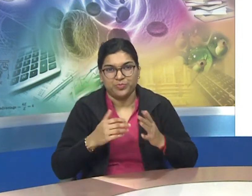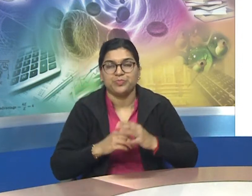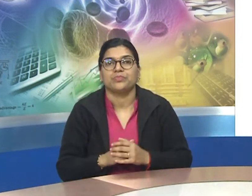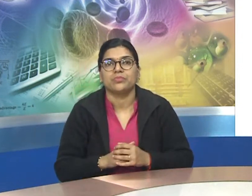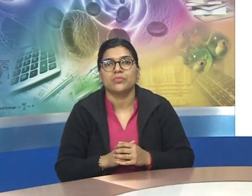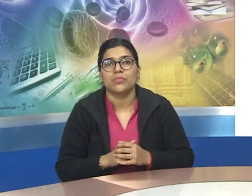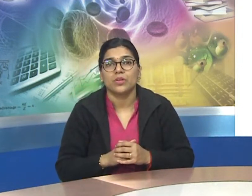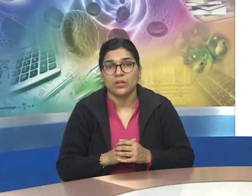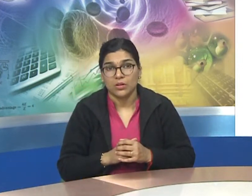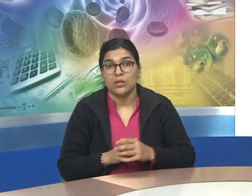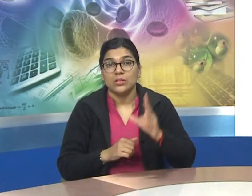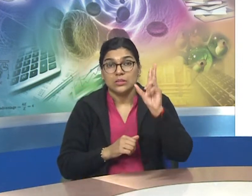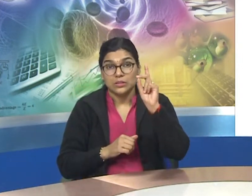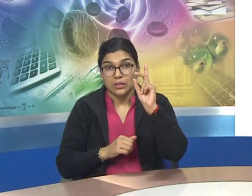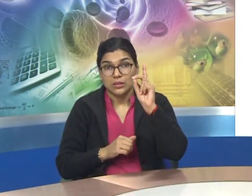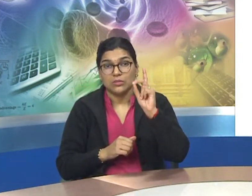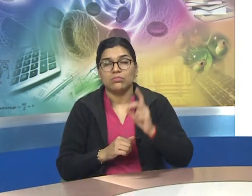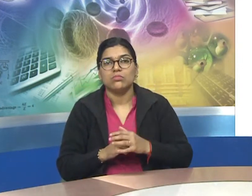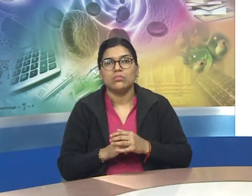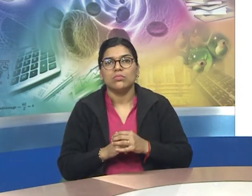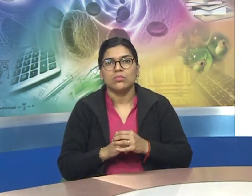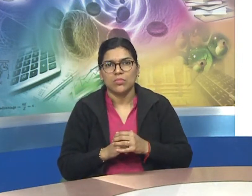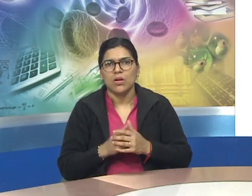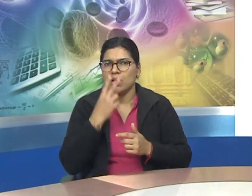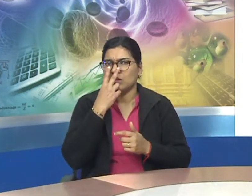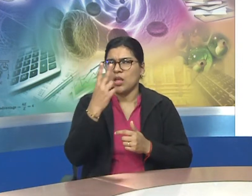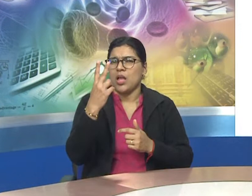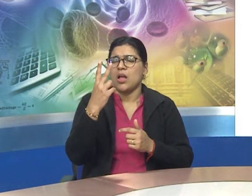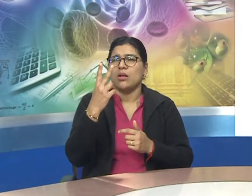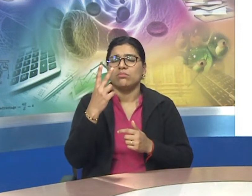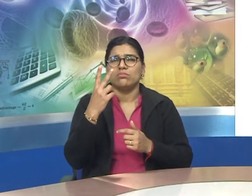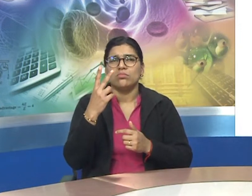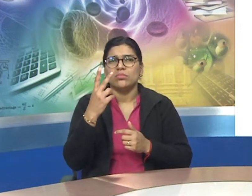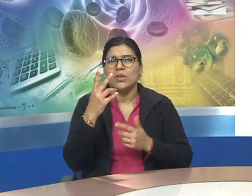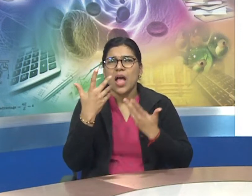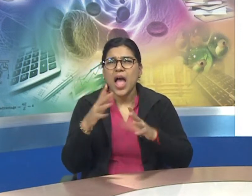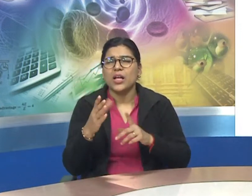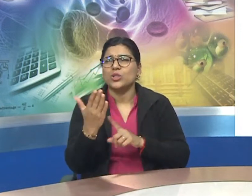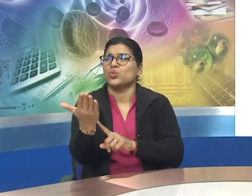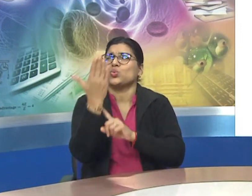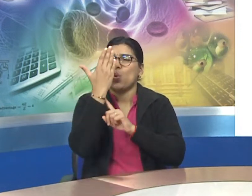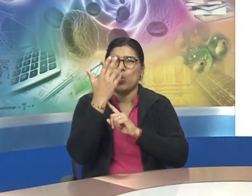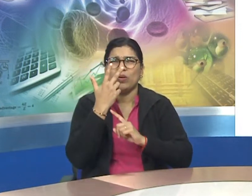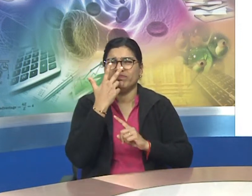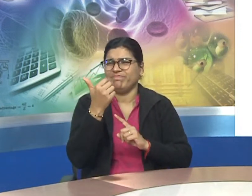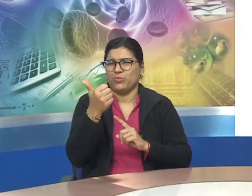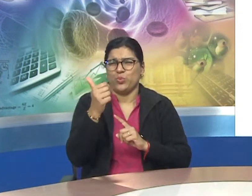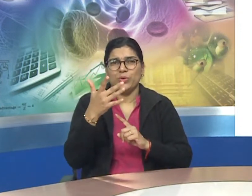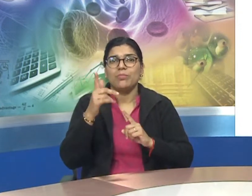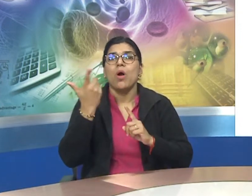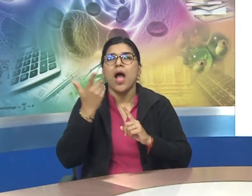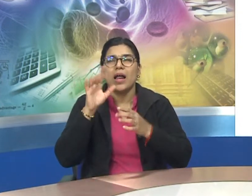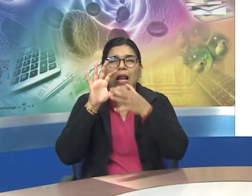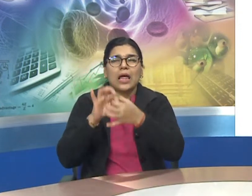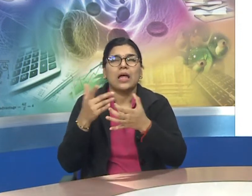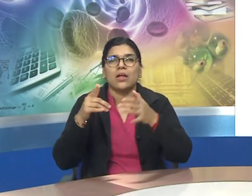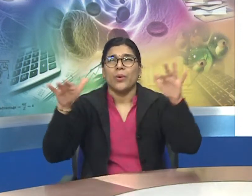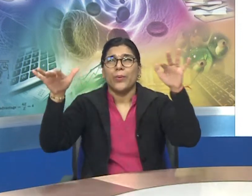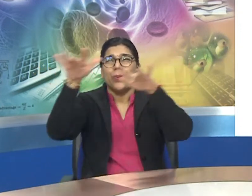that is why it is a weakness. The second point is it is something which is not good